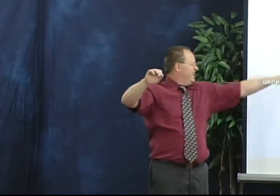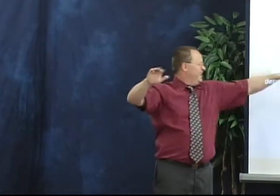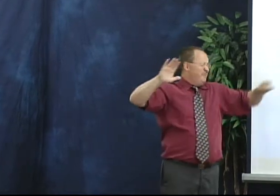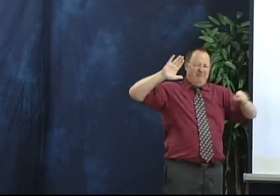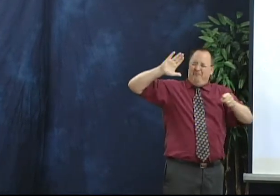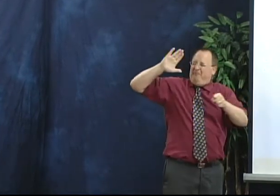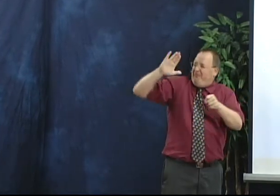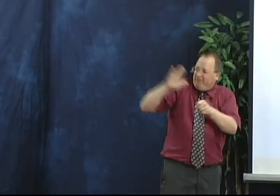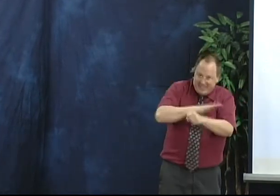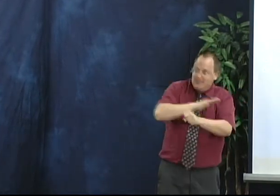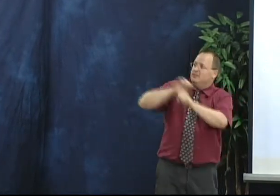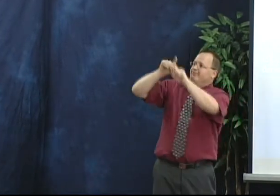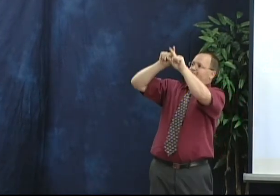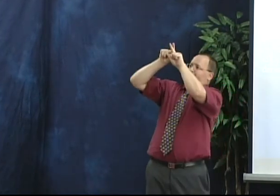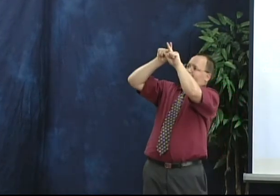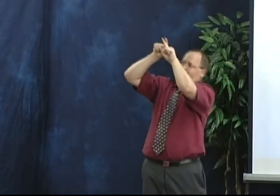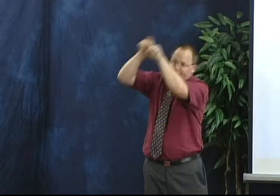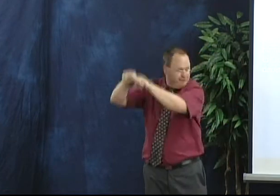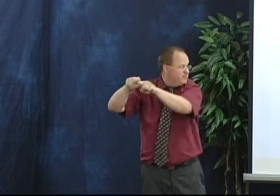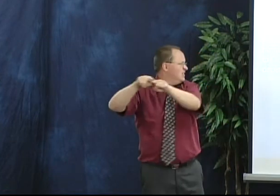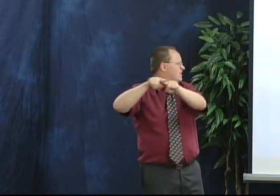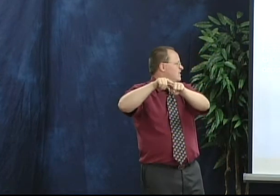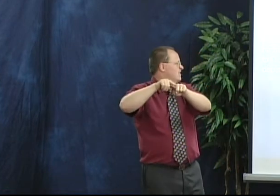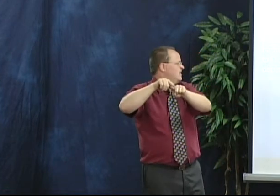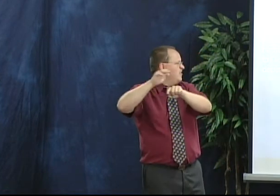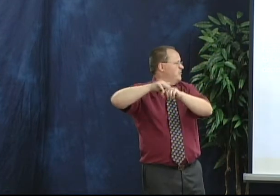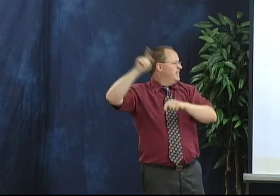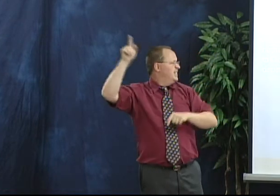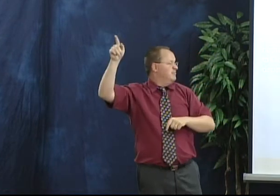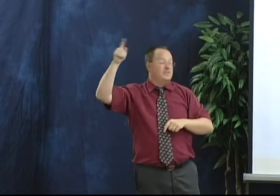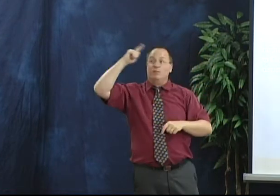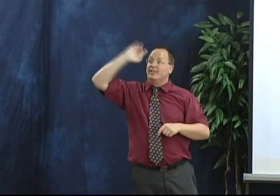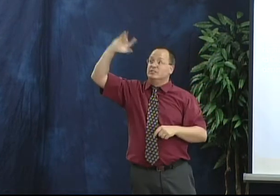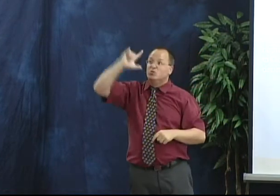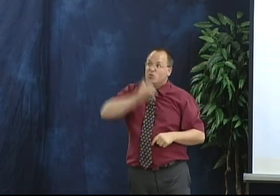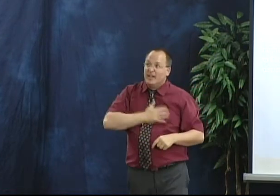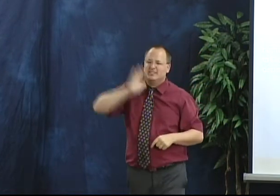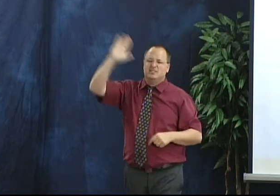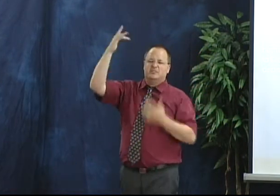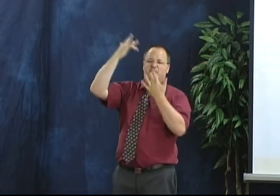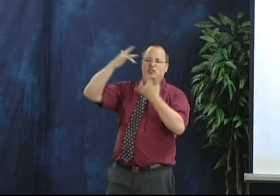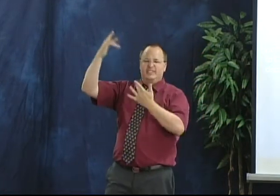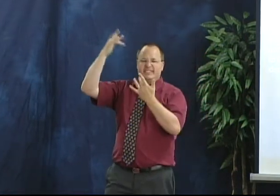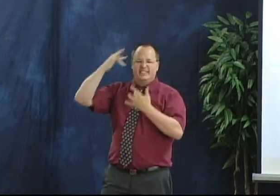utter dependence upon Him, and on His grace and mercy."